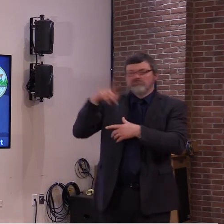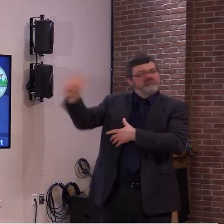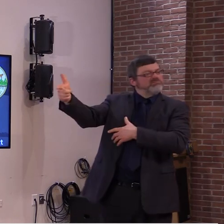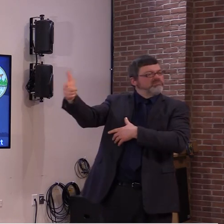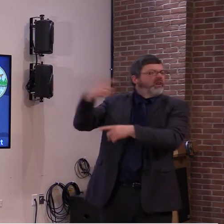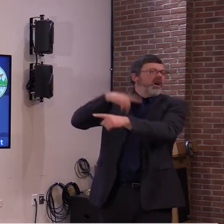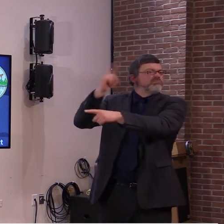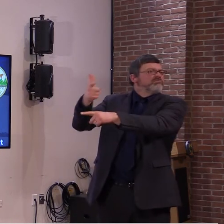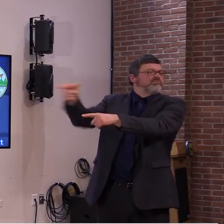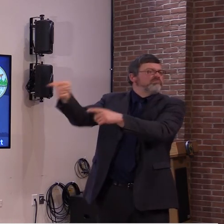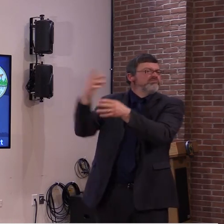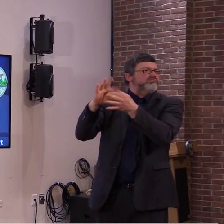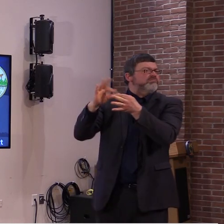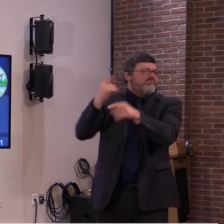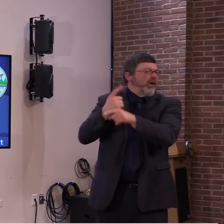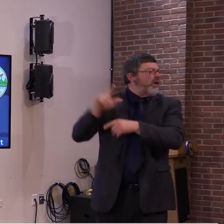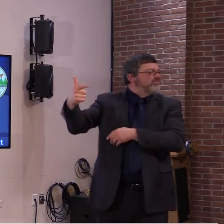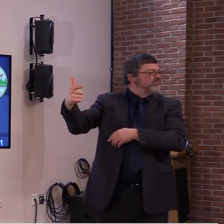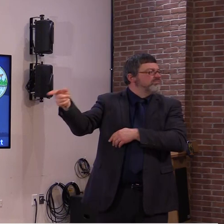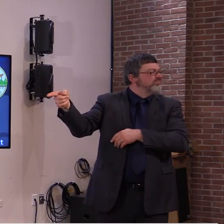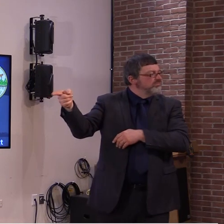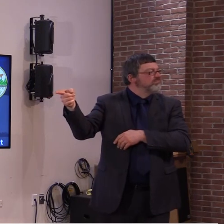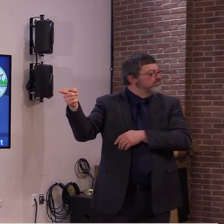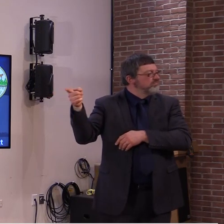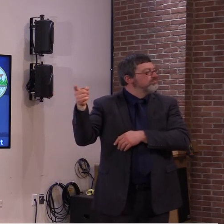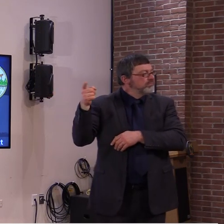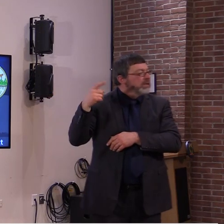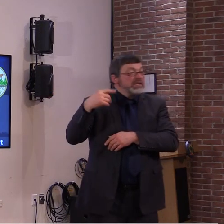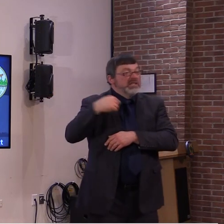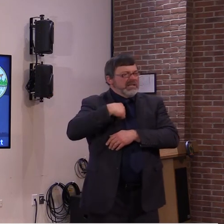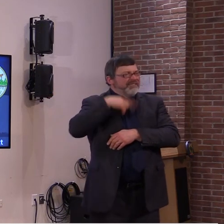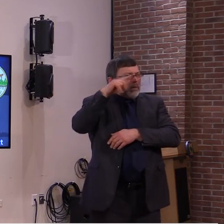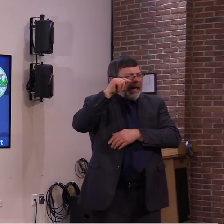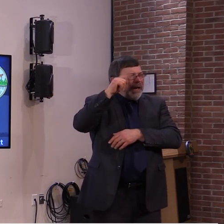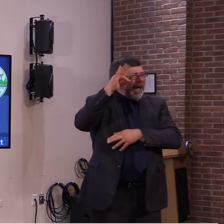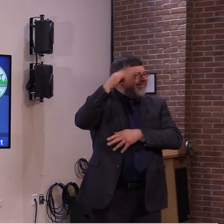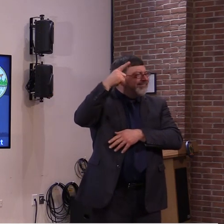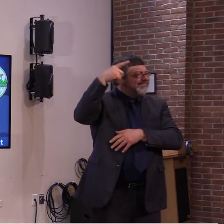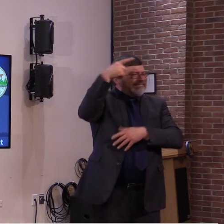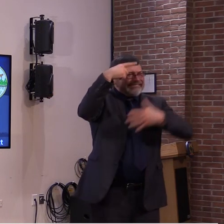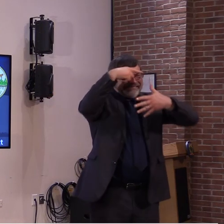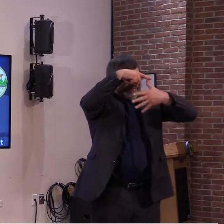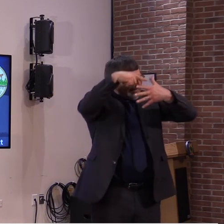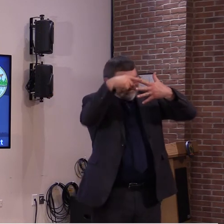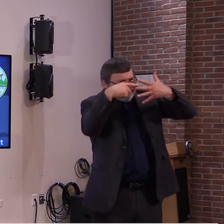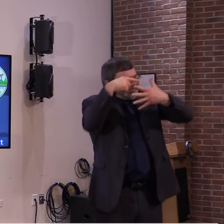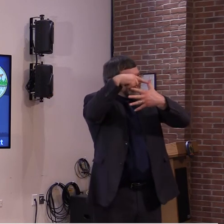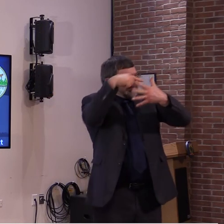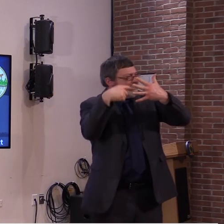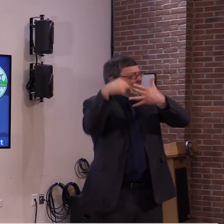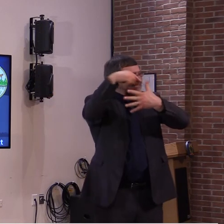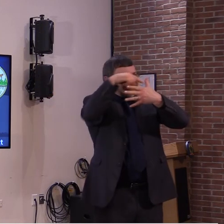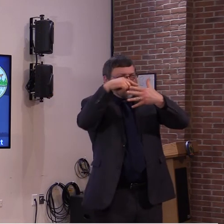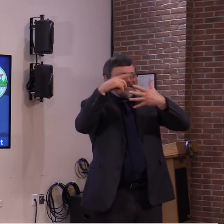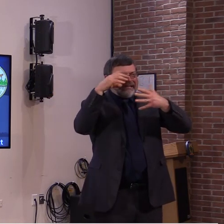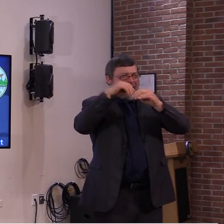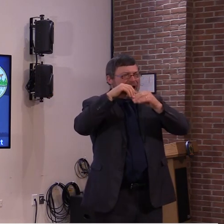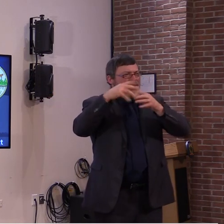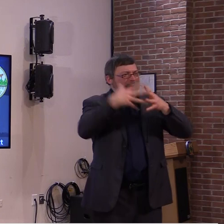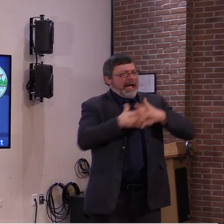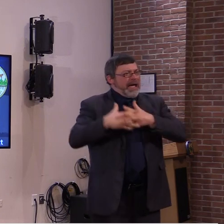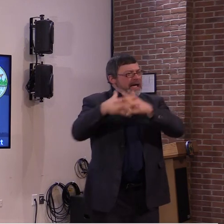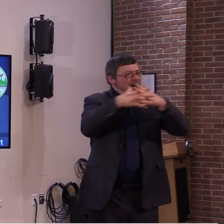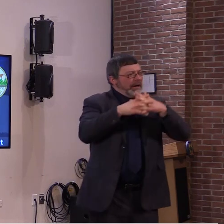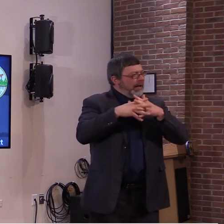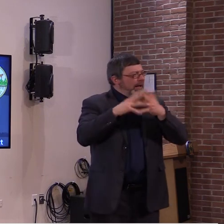of what we're doing and how we're doing it. No one could have predicted. We were promised a lot of things at the federal